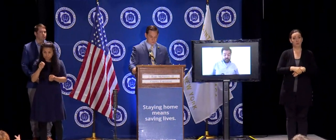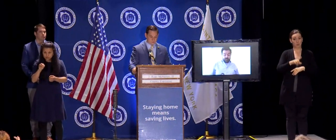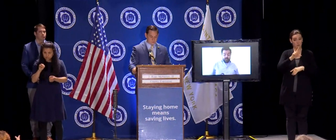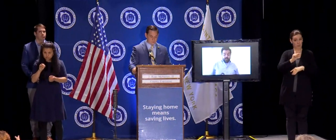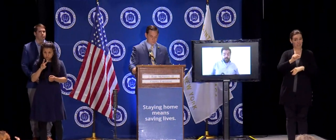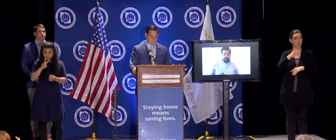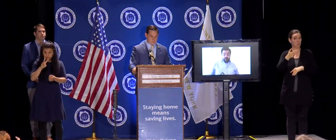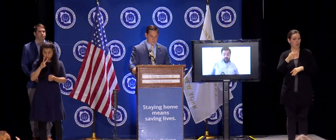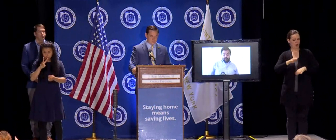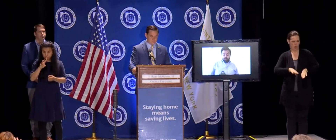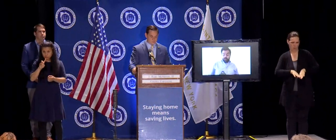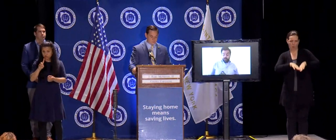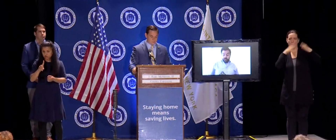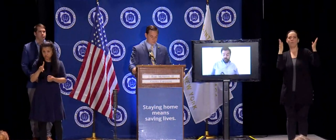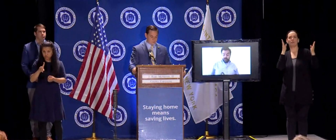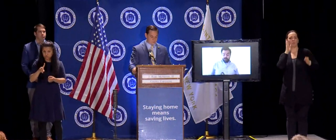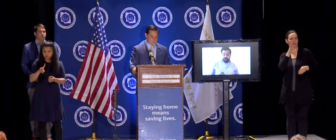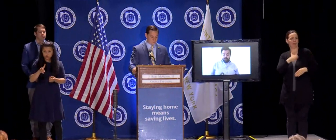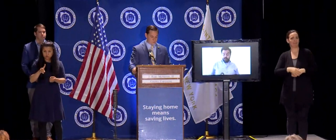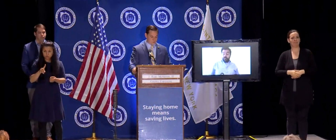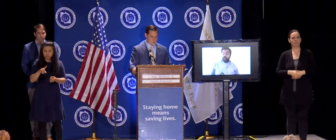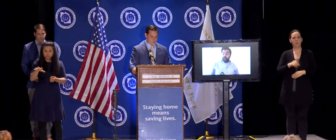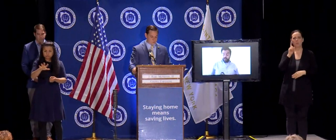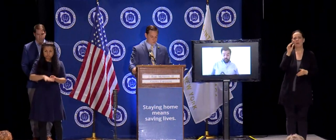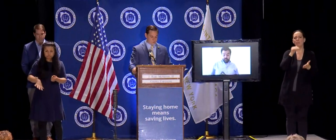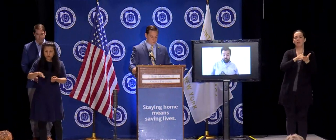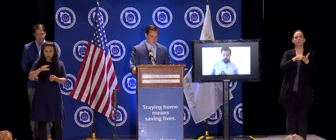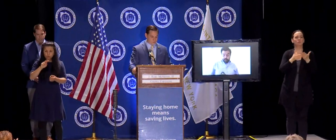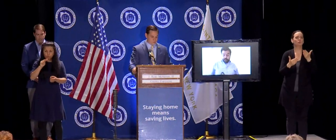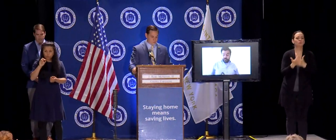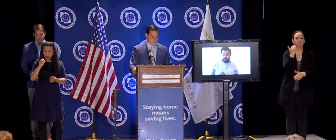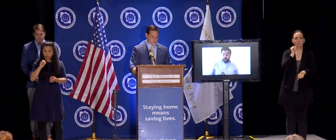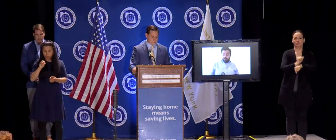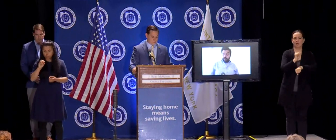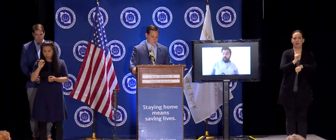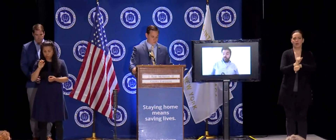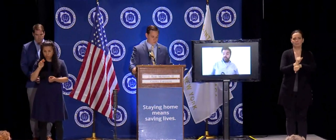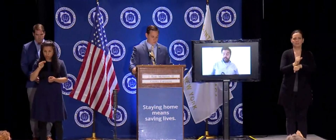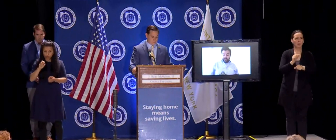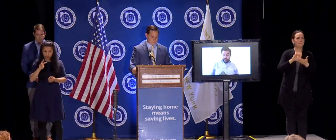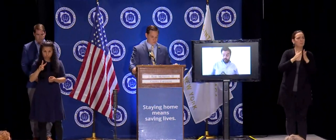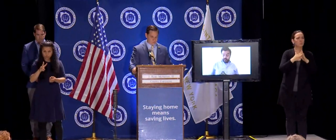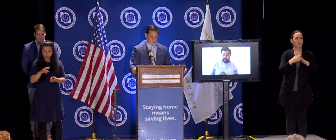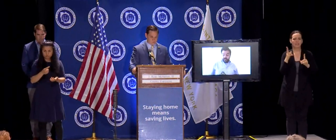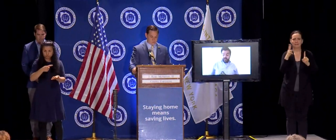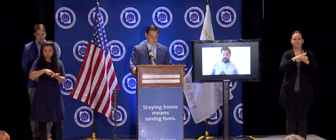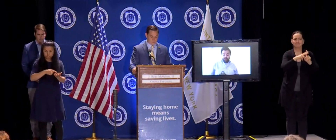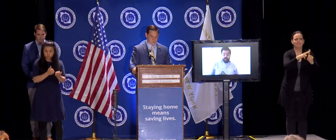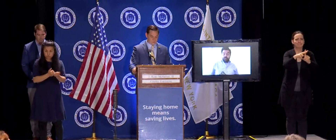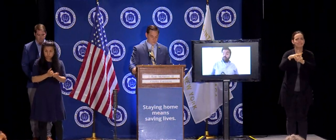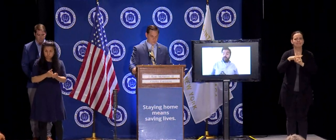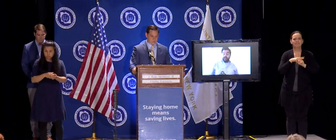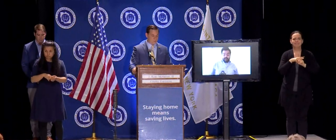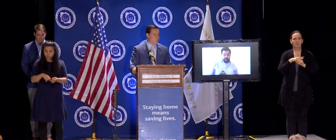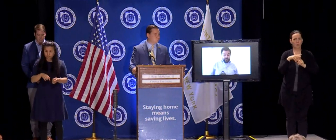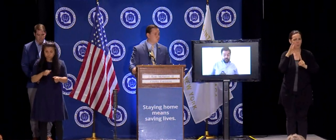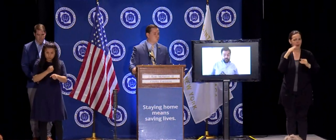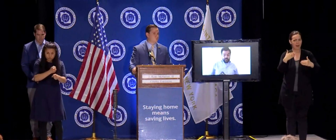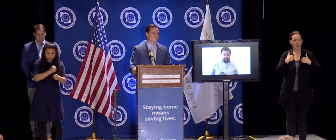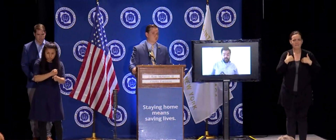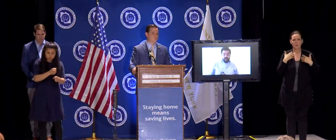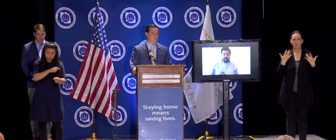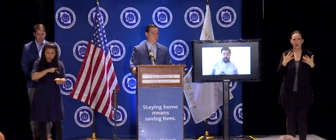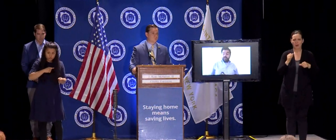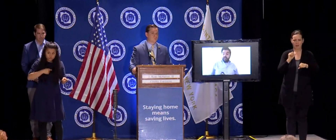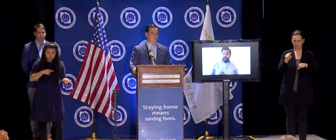new jobs for the community. Future employees will work alongside Amazon's innovative robotics